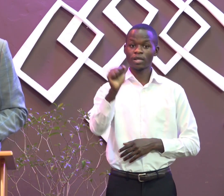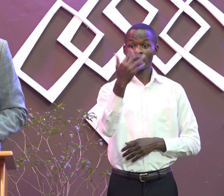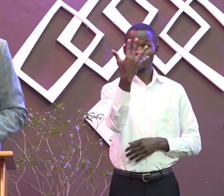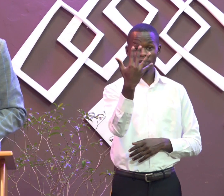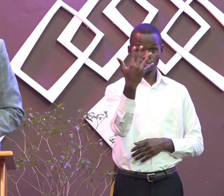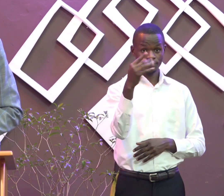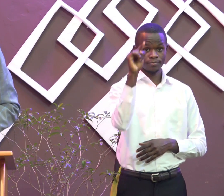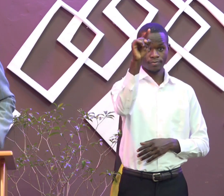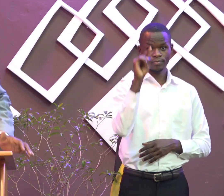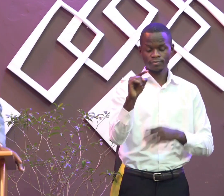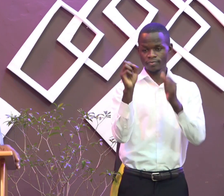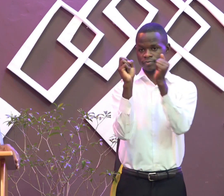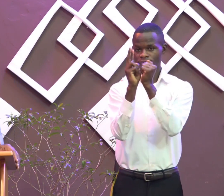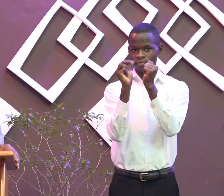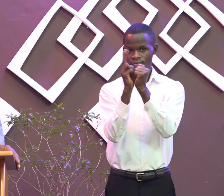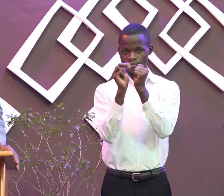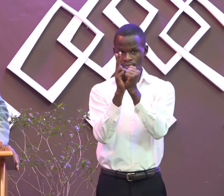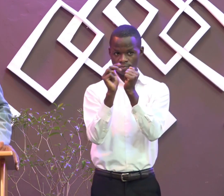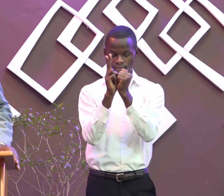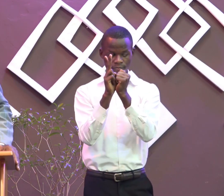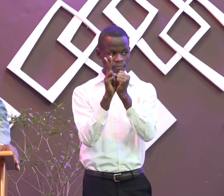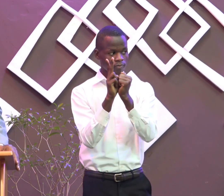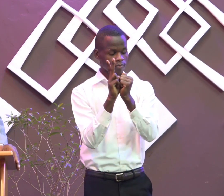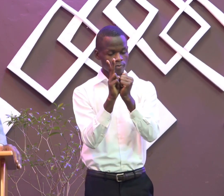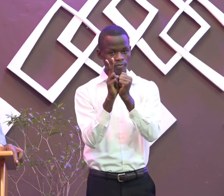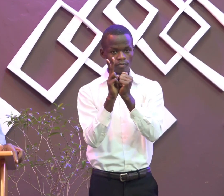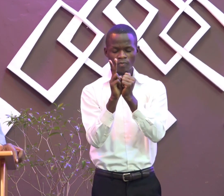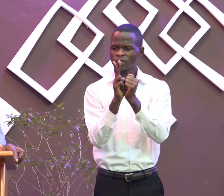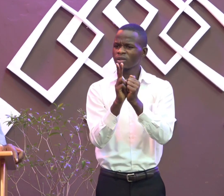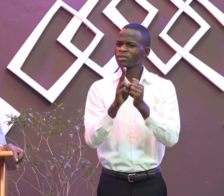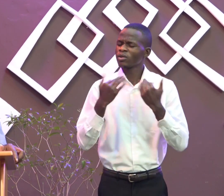chapter 5, and verse